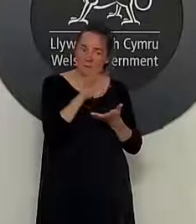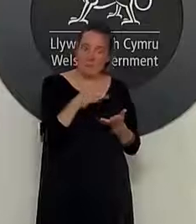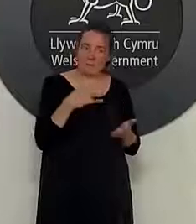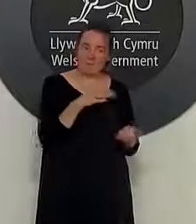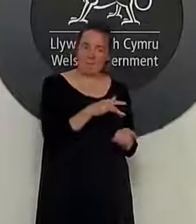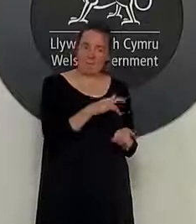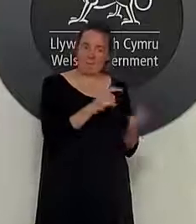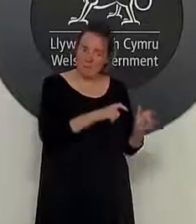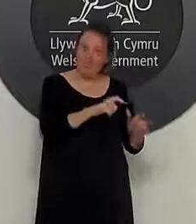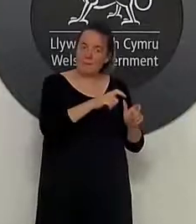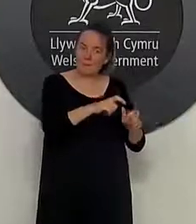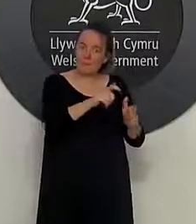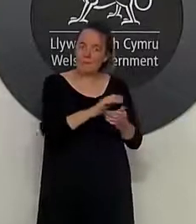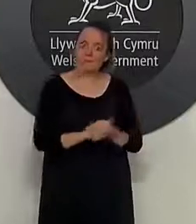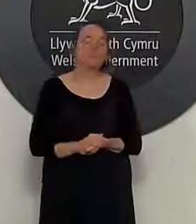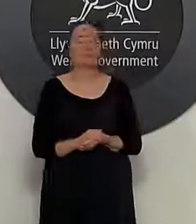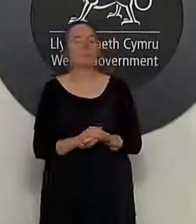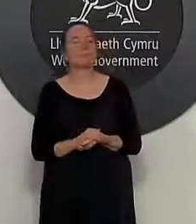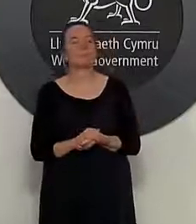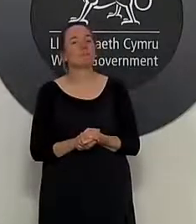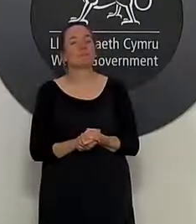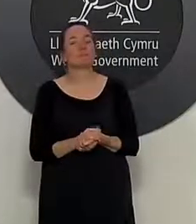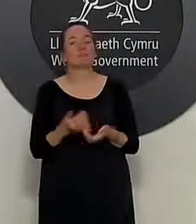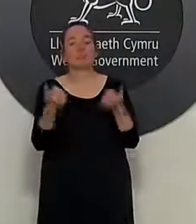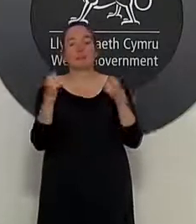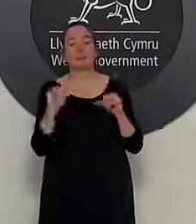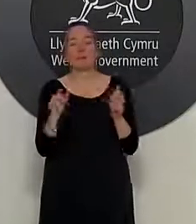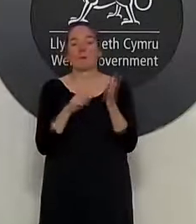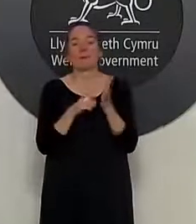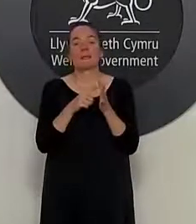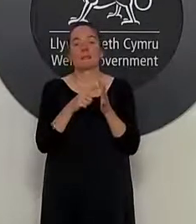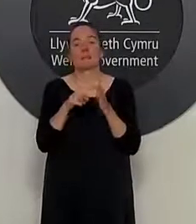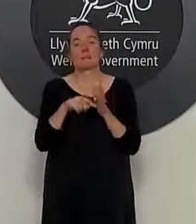Dick Vaur. Over to Lee Jones at the National.